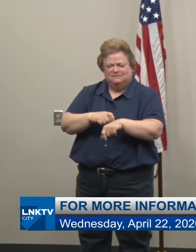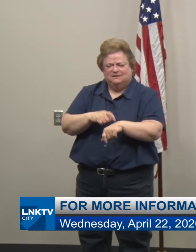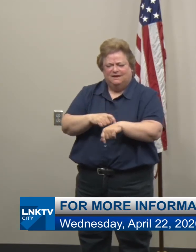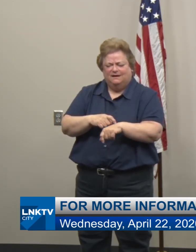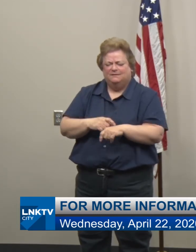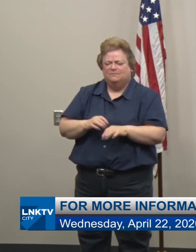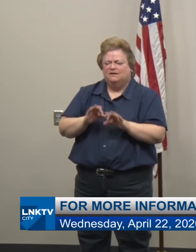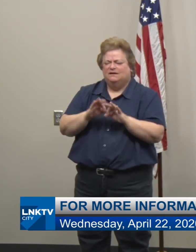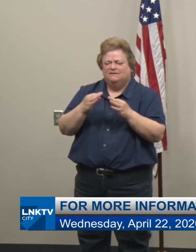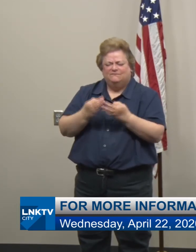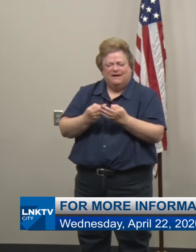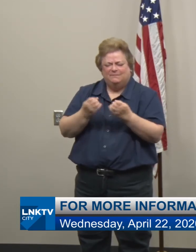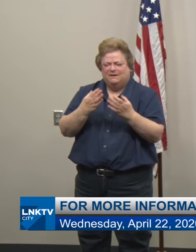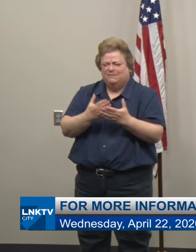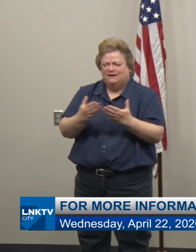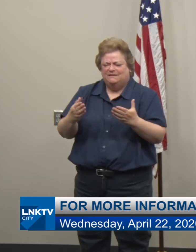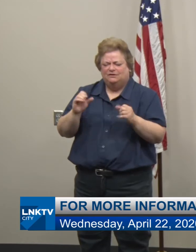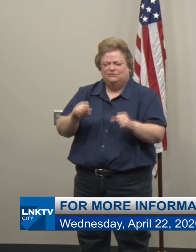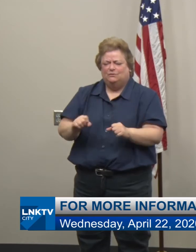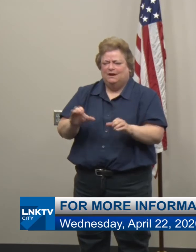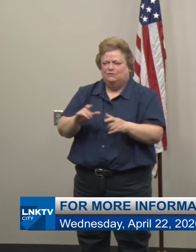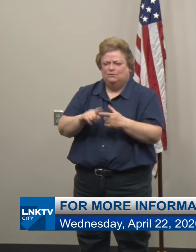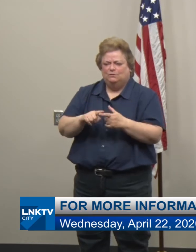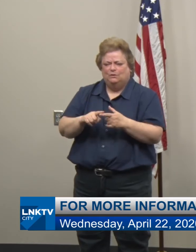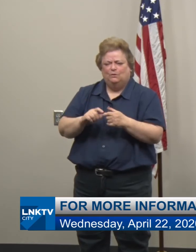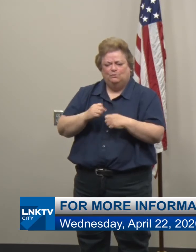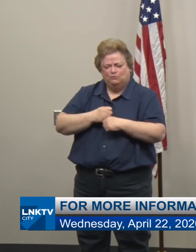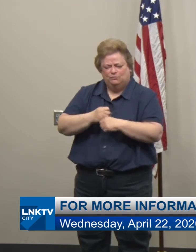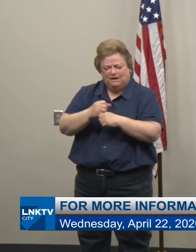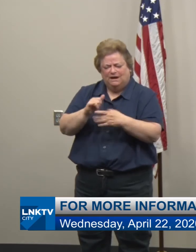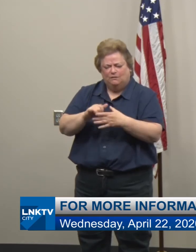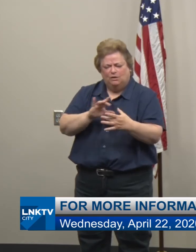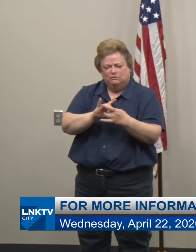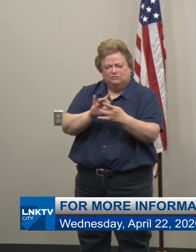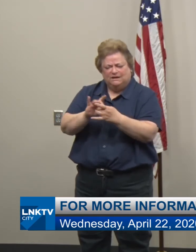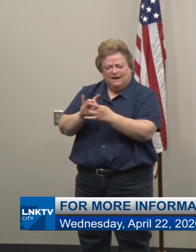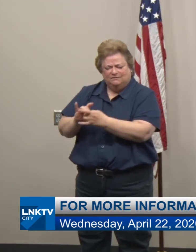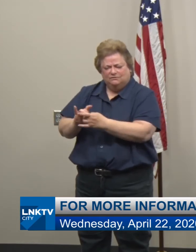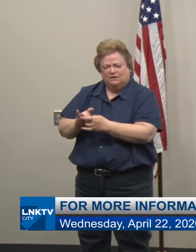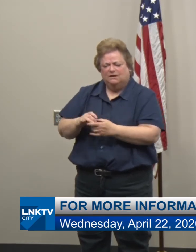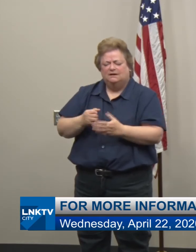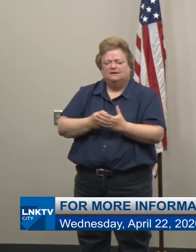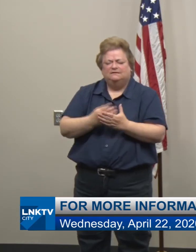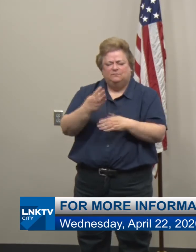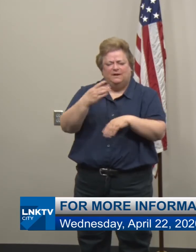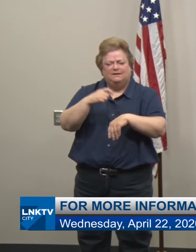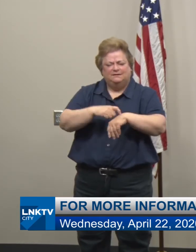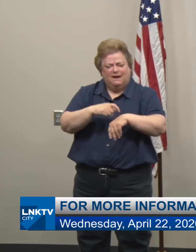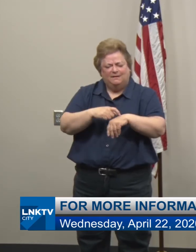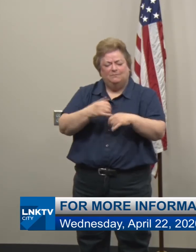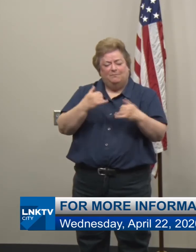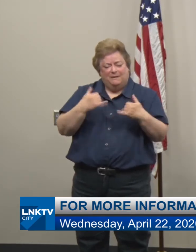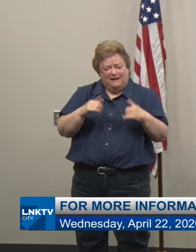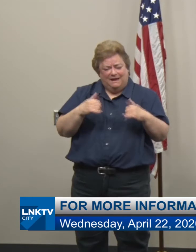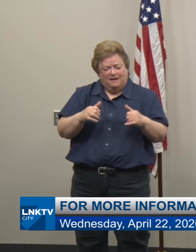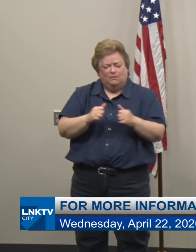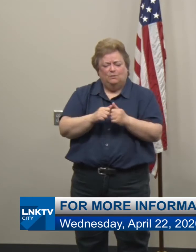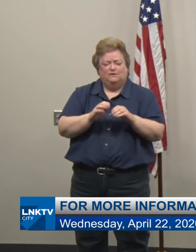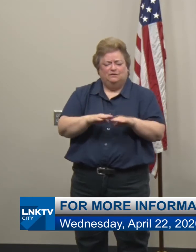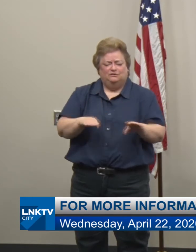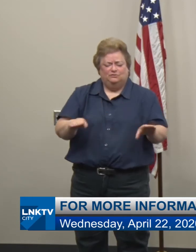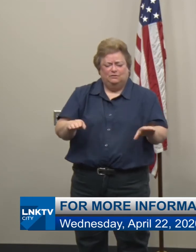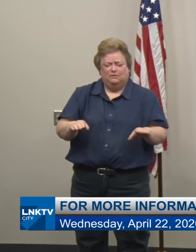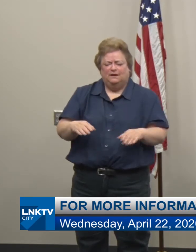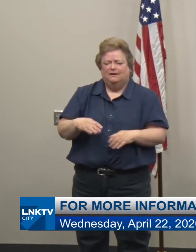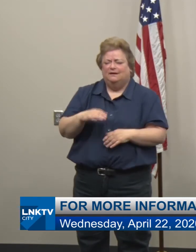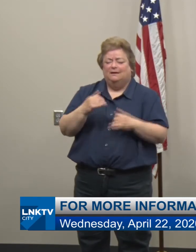there are a number of things you can do to foster connection. Spend some extra time playing with your children. Play can be